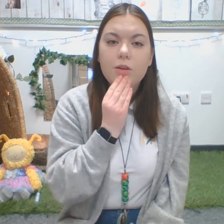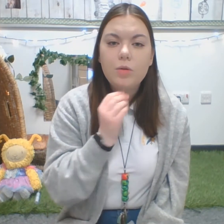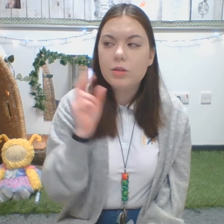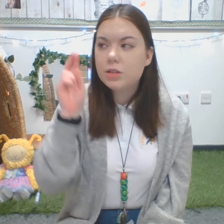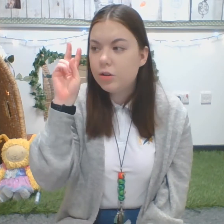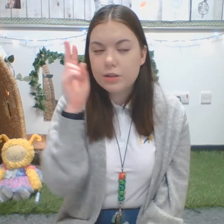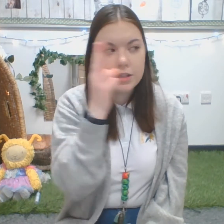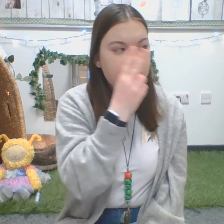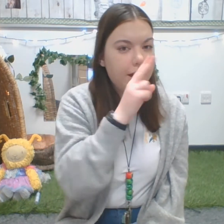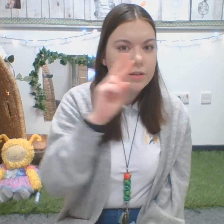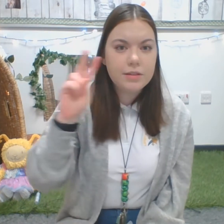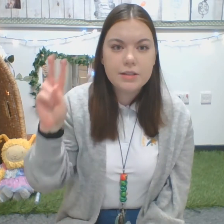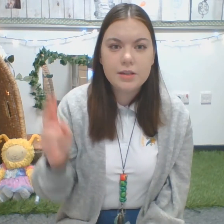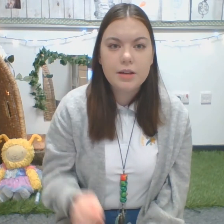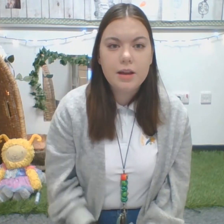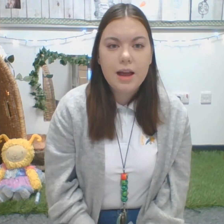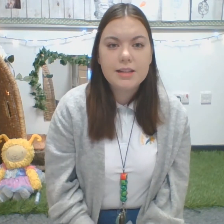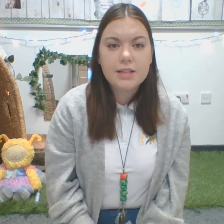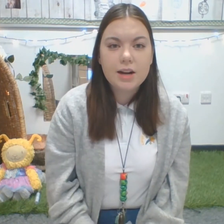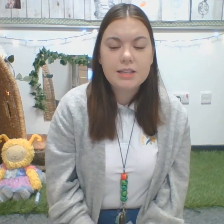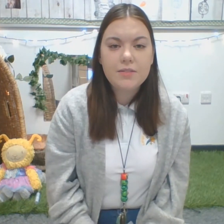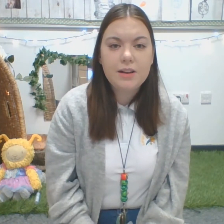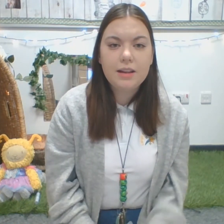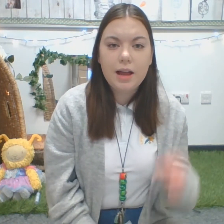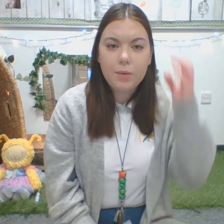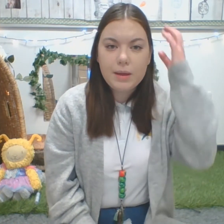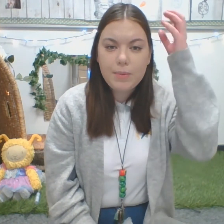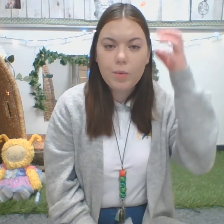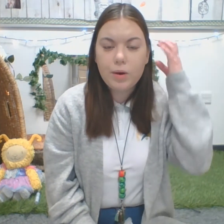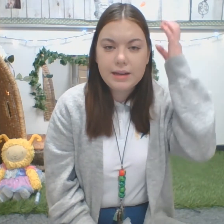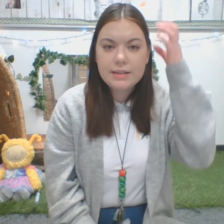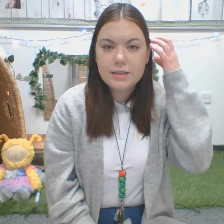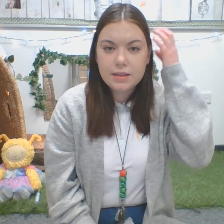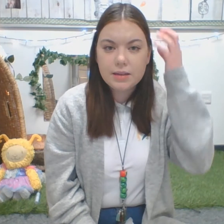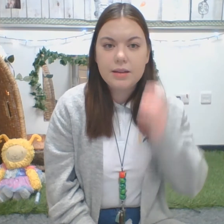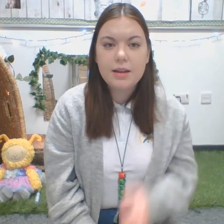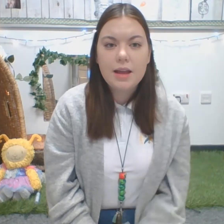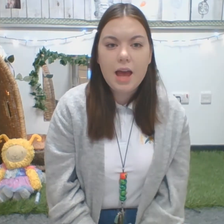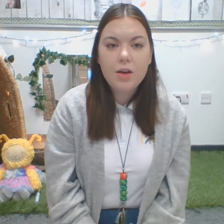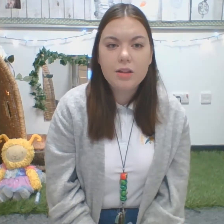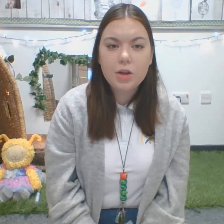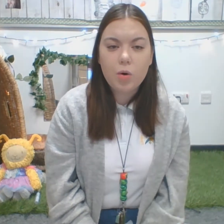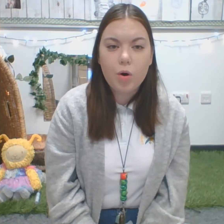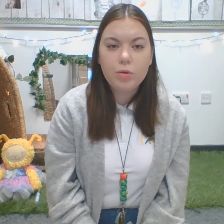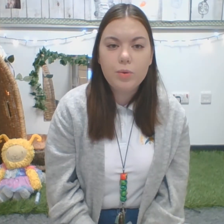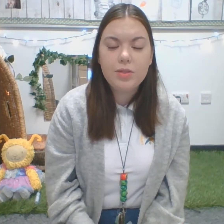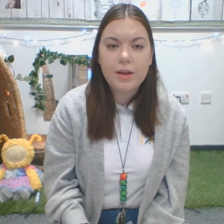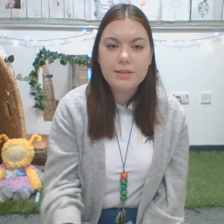goats looked around and started to feel a wee bit worried. How could they go on without any